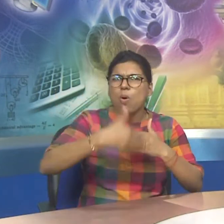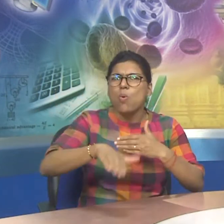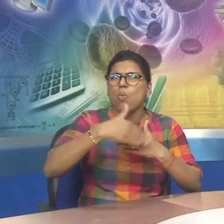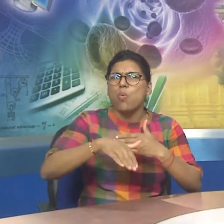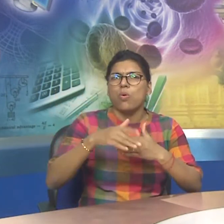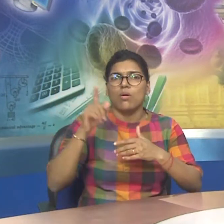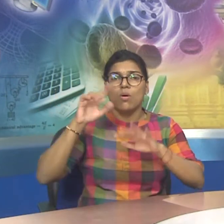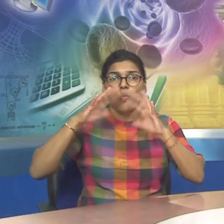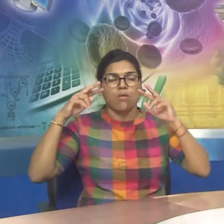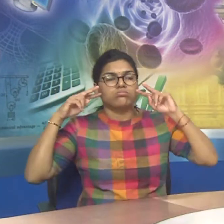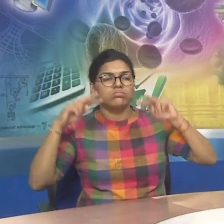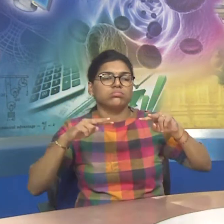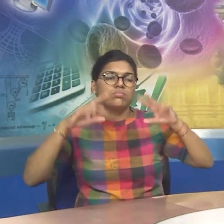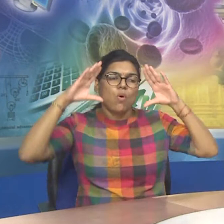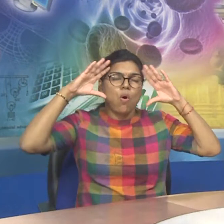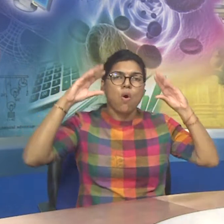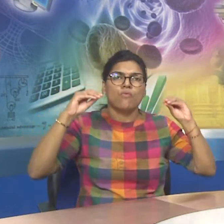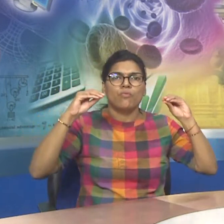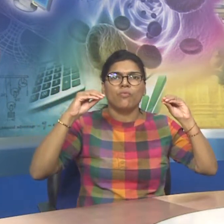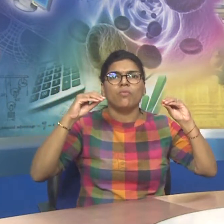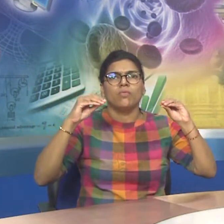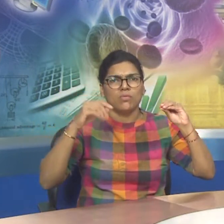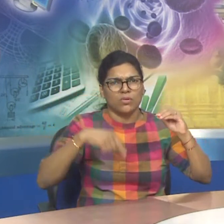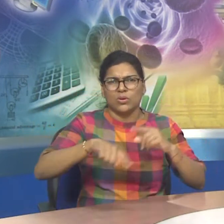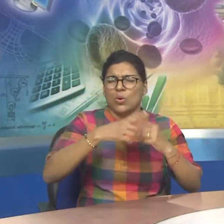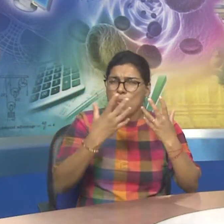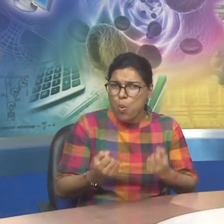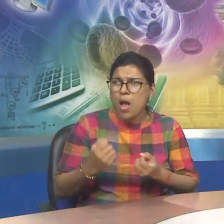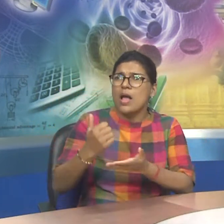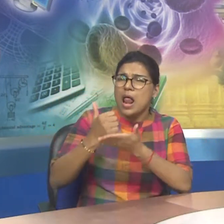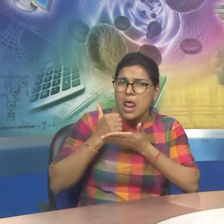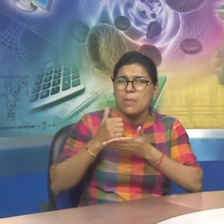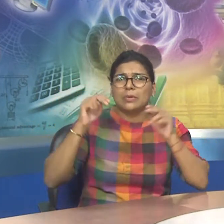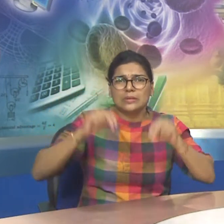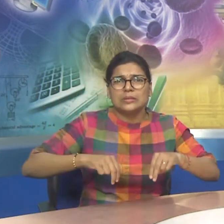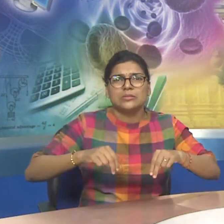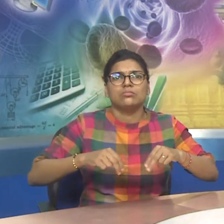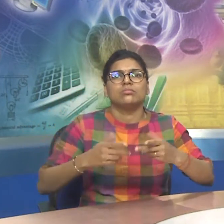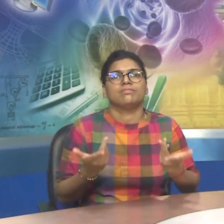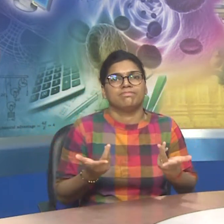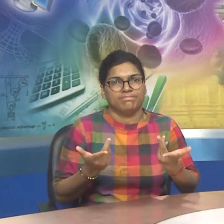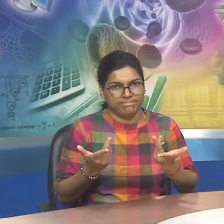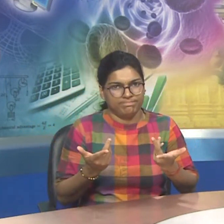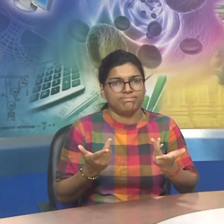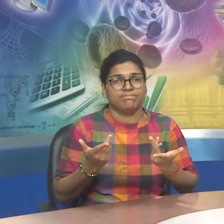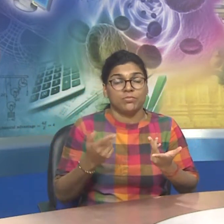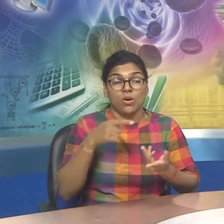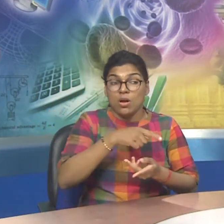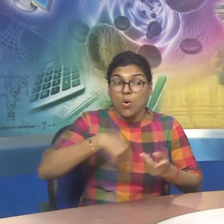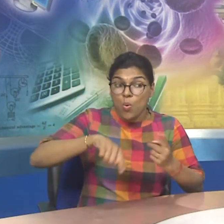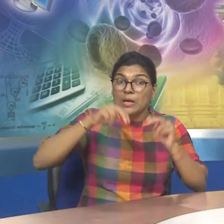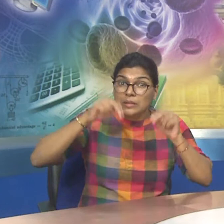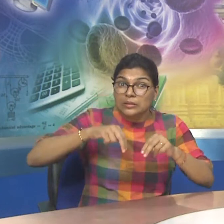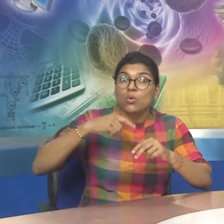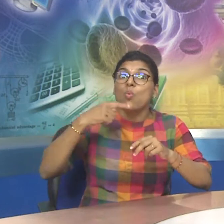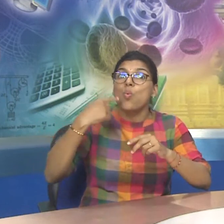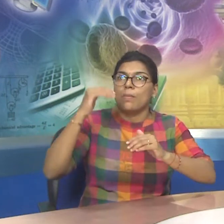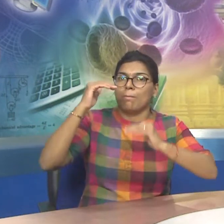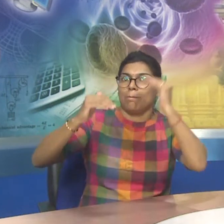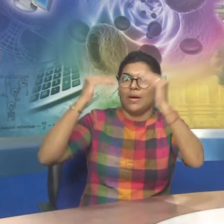They need the help of adults, but the adults do not realize that they are